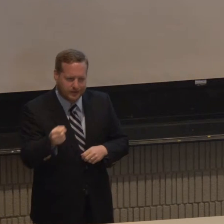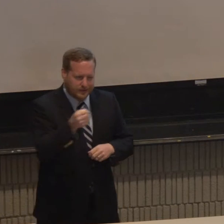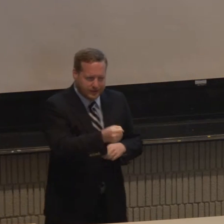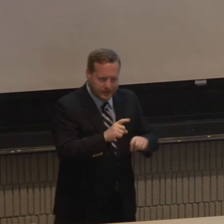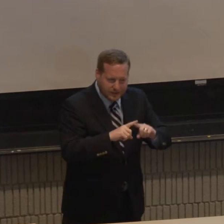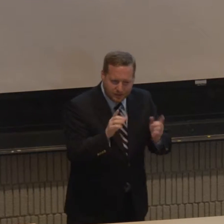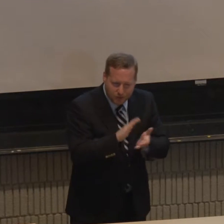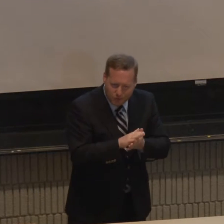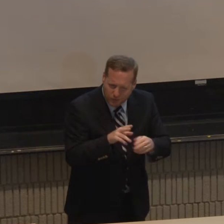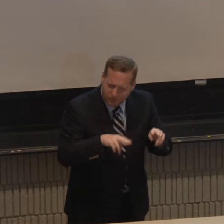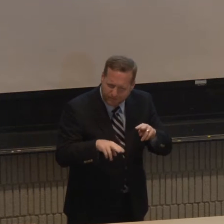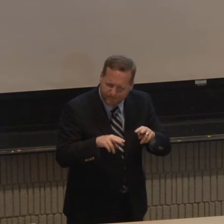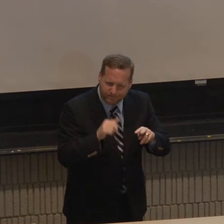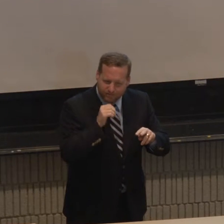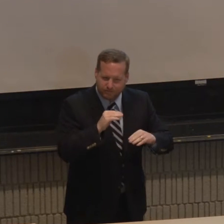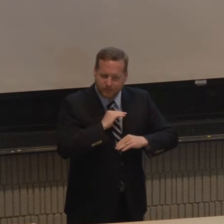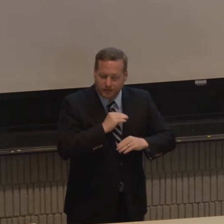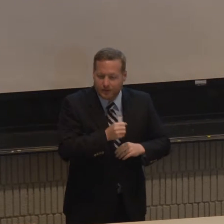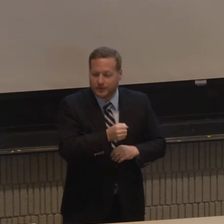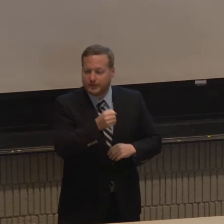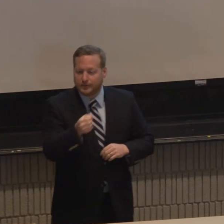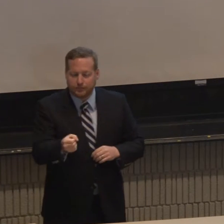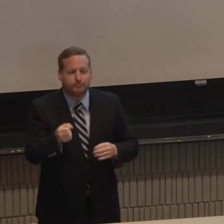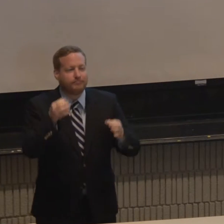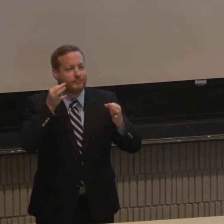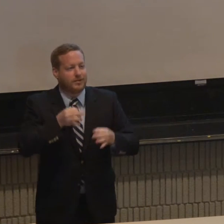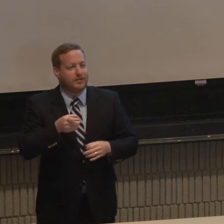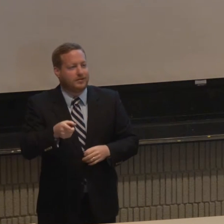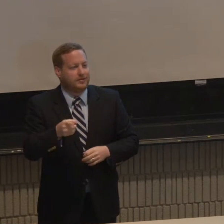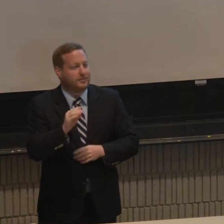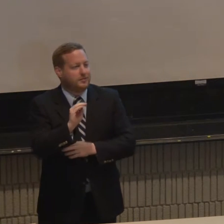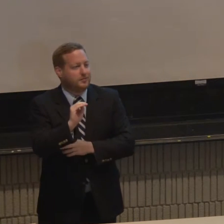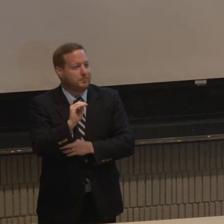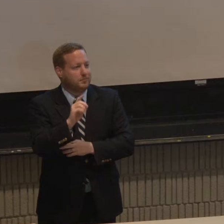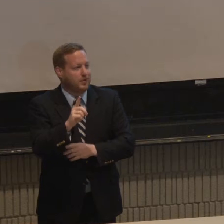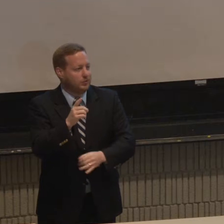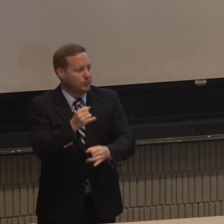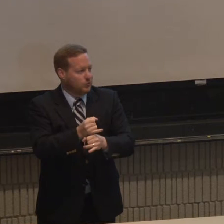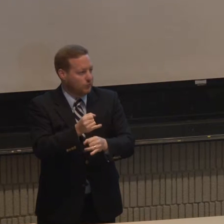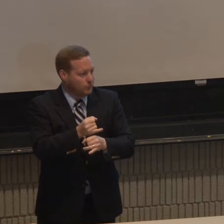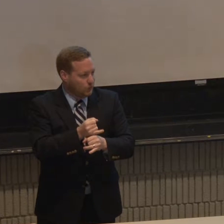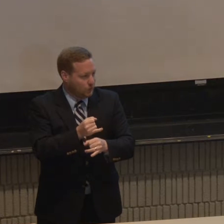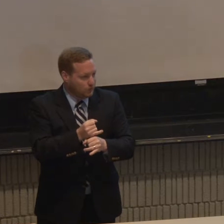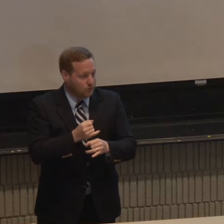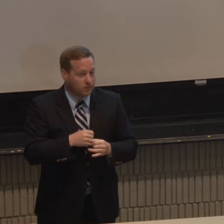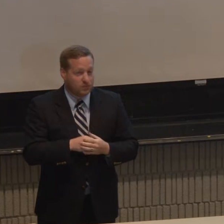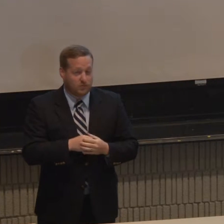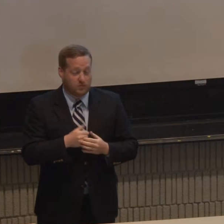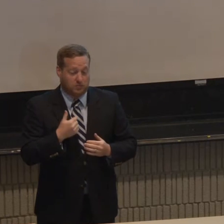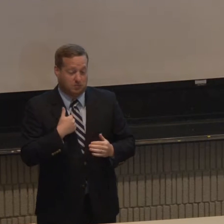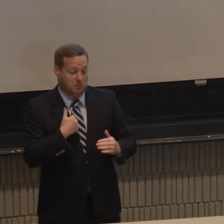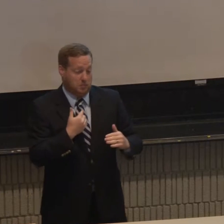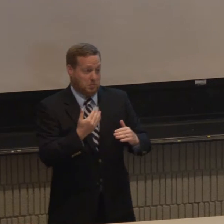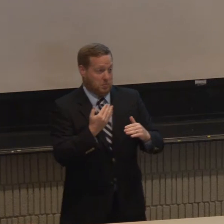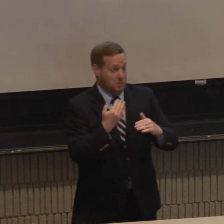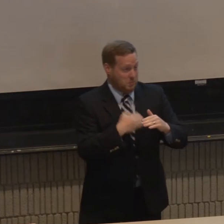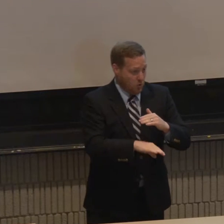perspective. And they had different experiences in terms of education and communication. When it came to